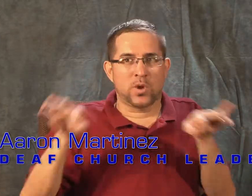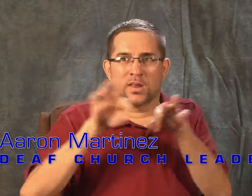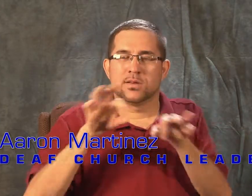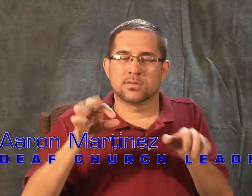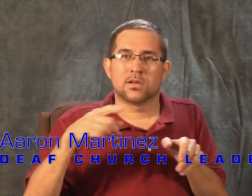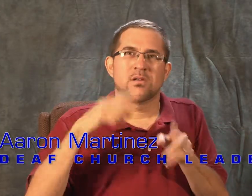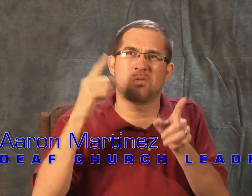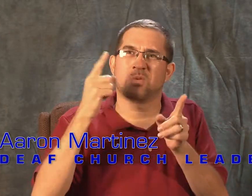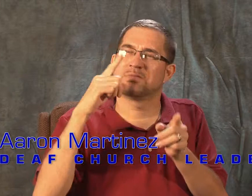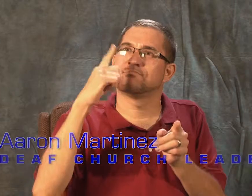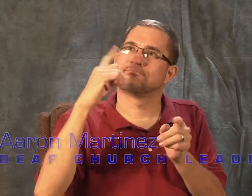it was important